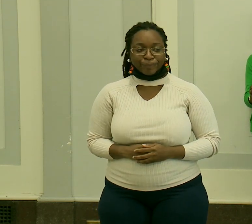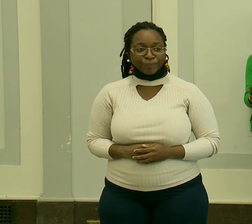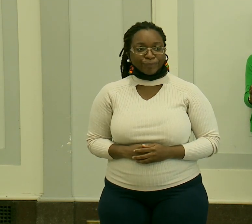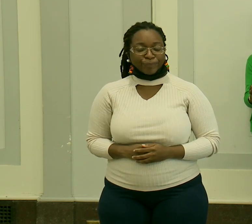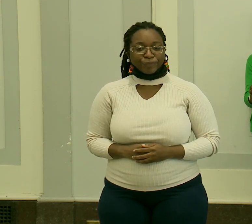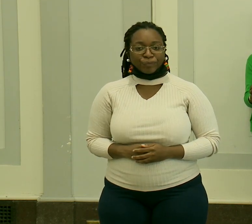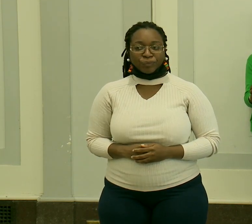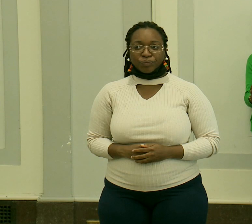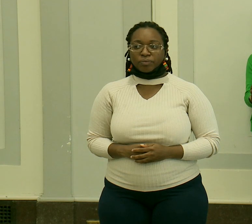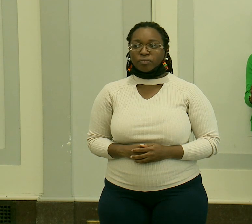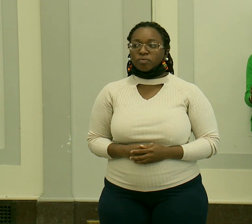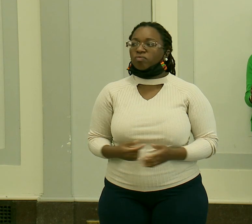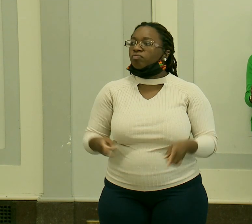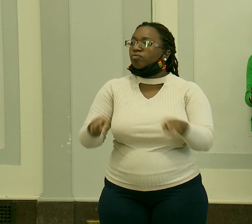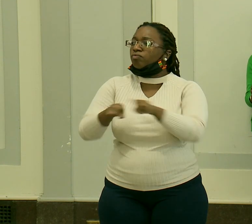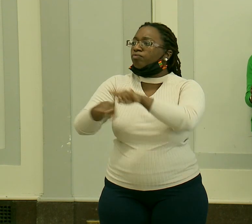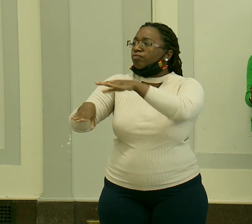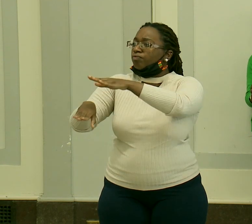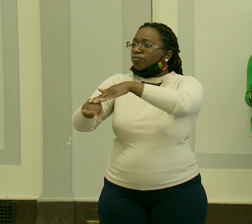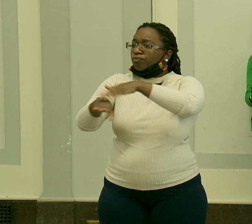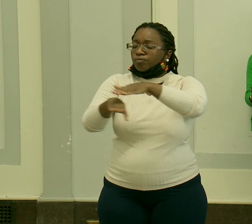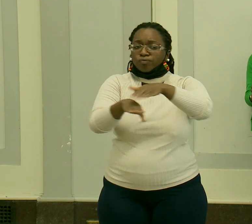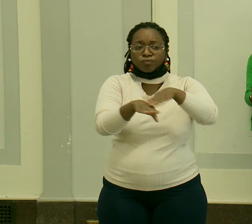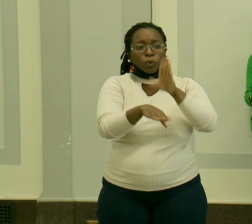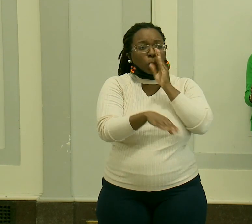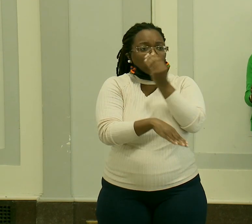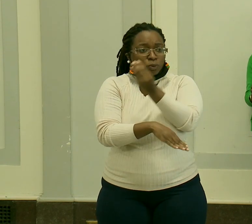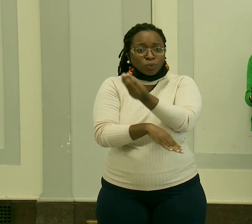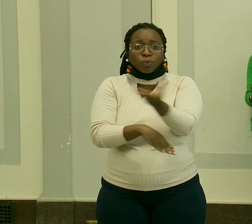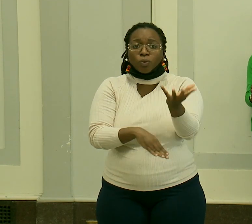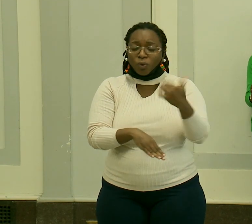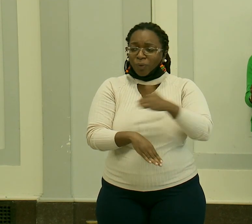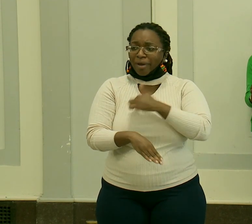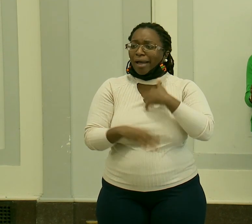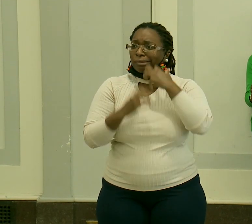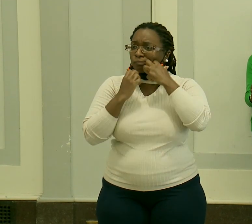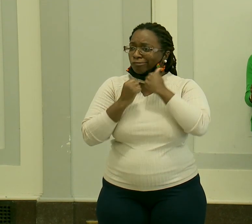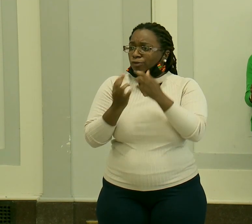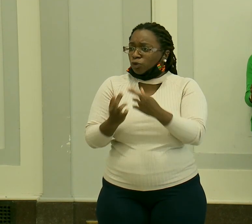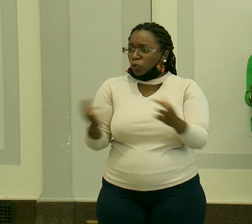I also want to remind residents of the invaluable resources available at